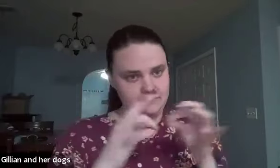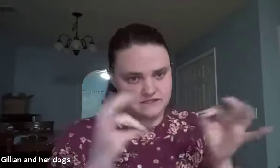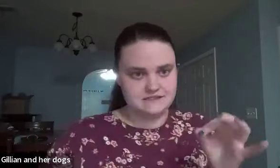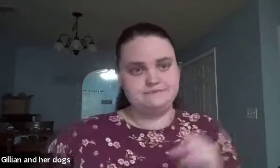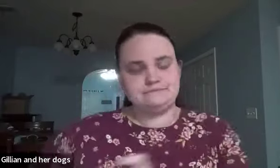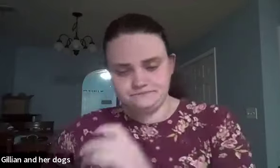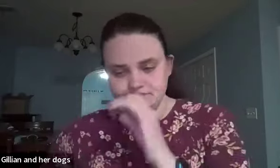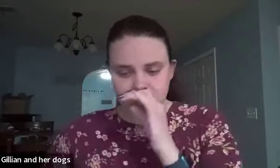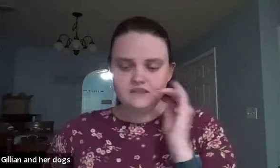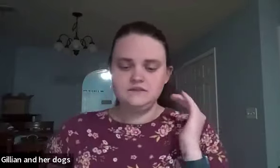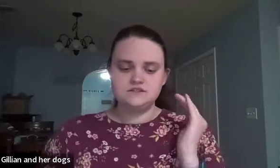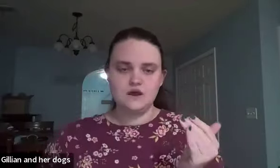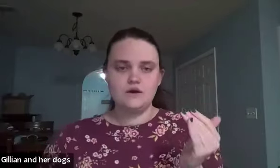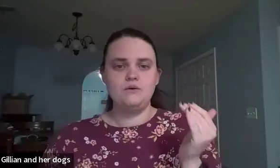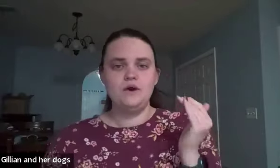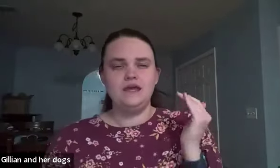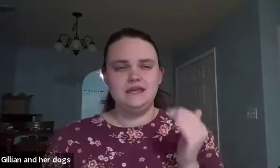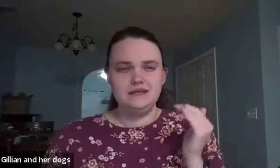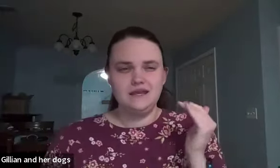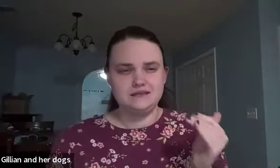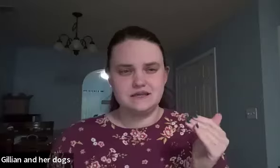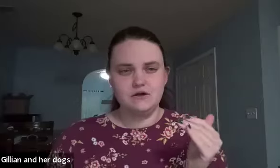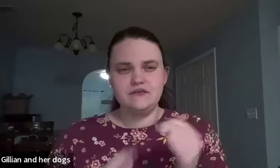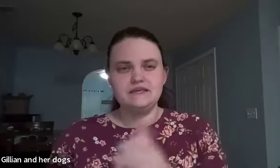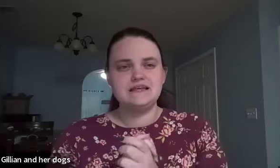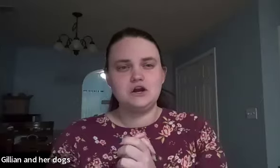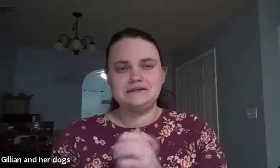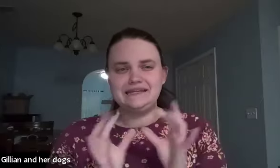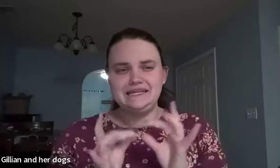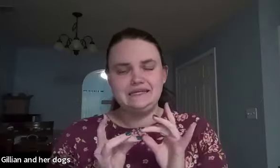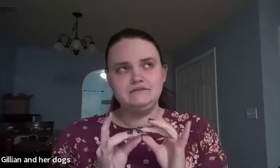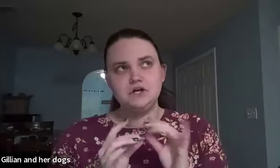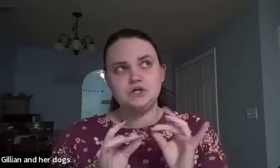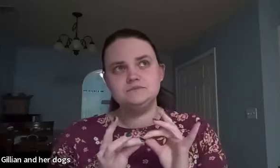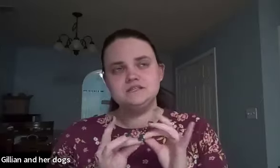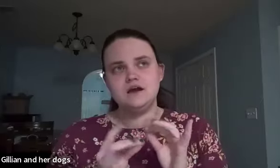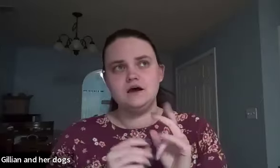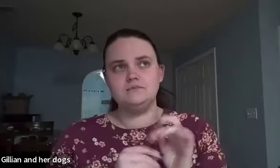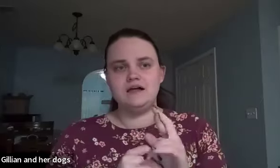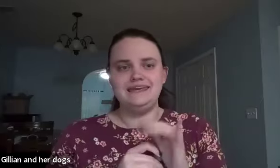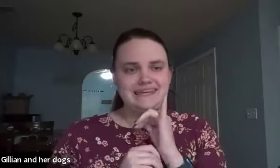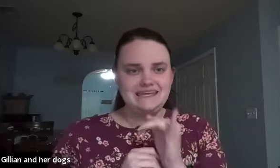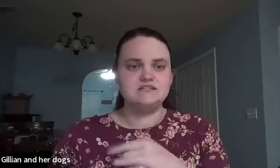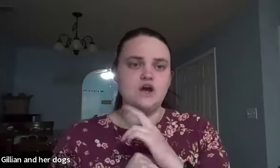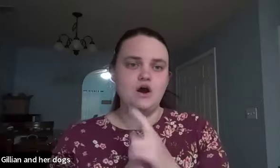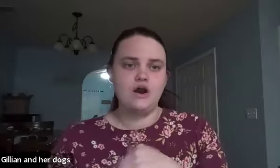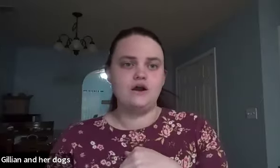little sentence. So in ASL, things like our linking verbs, like is,